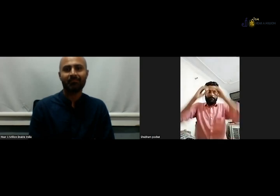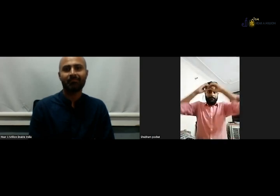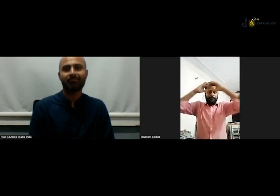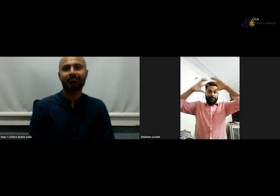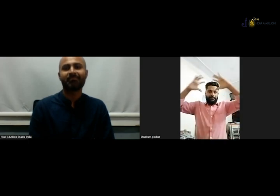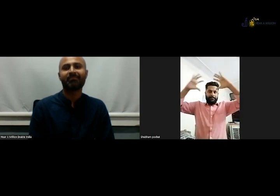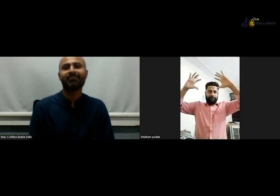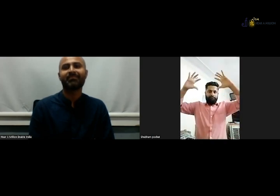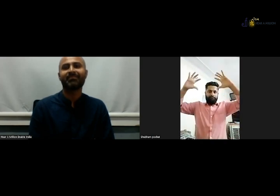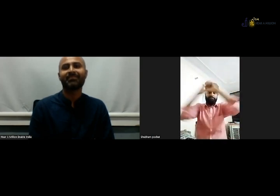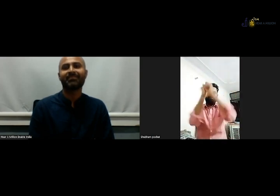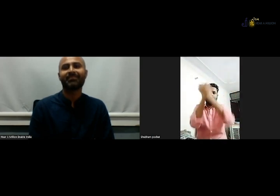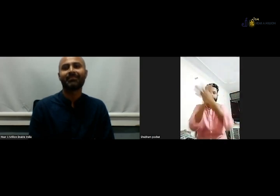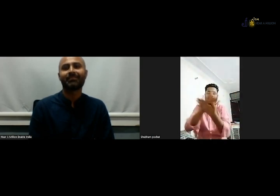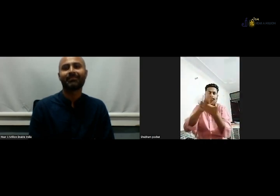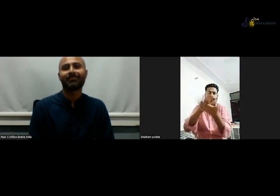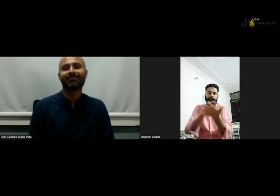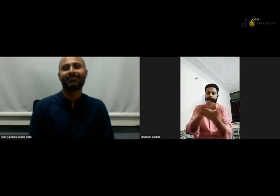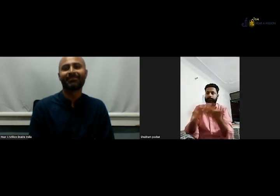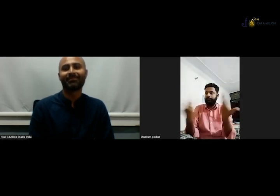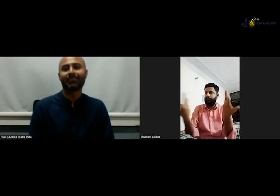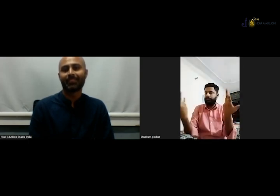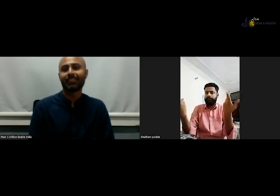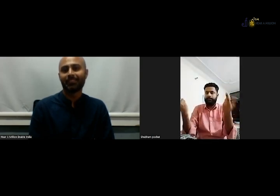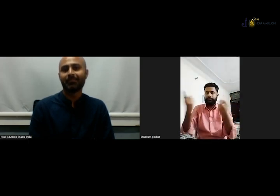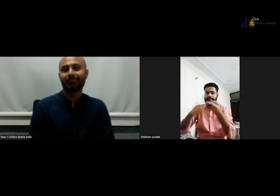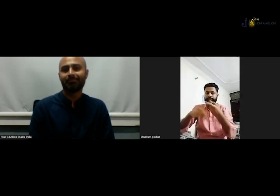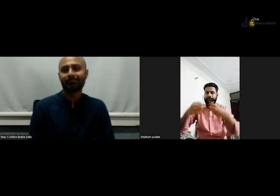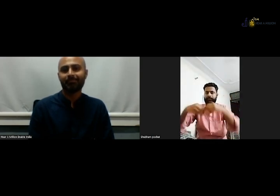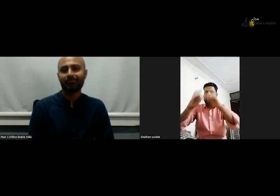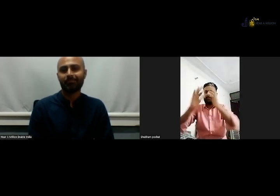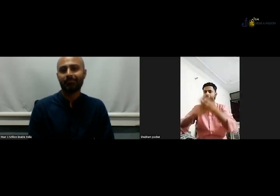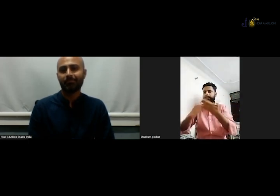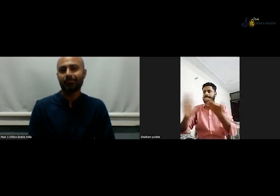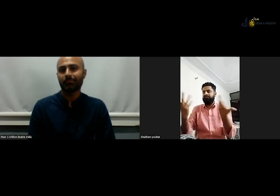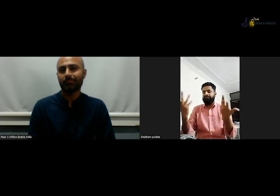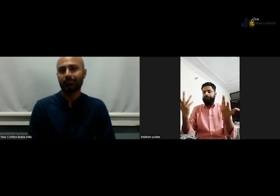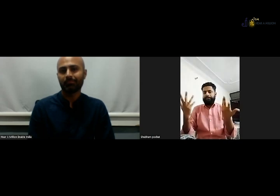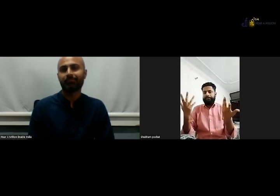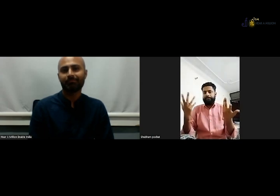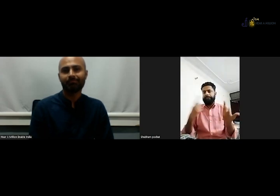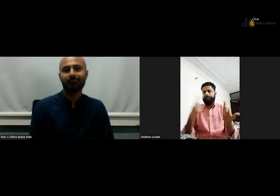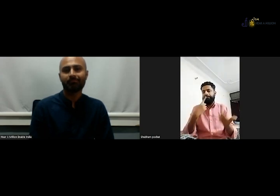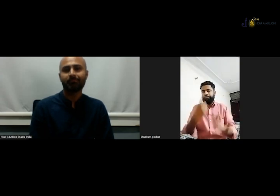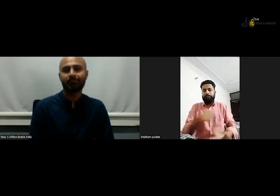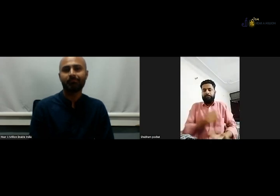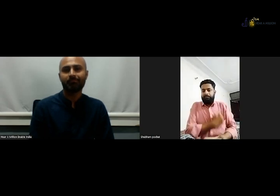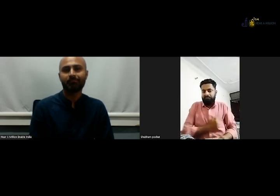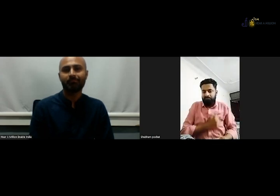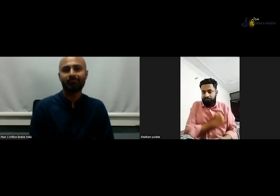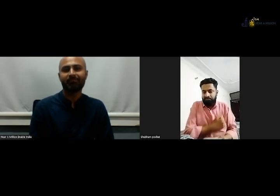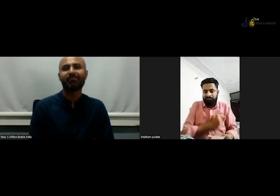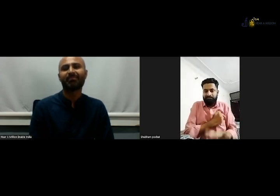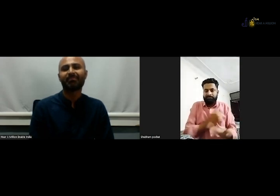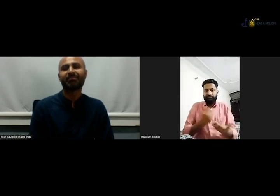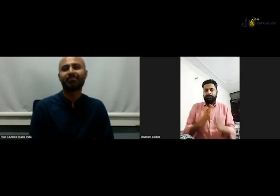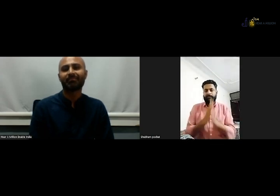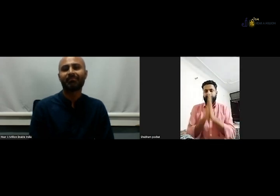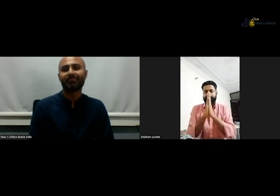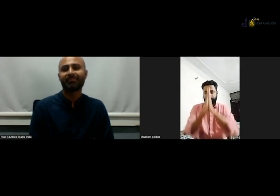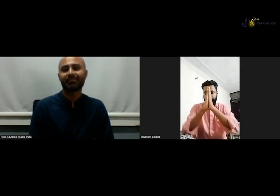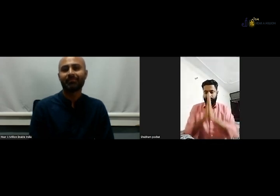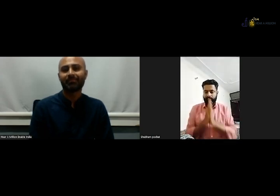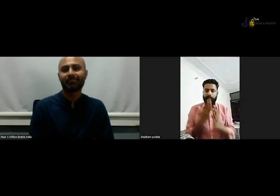and she always inspired other people, other deaf people. But the vision we had for all the people, I